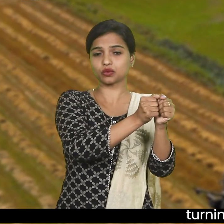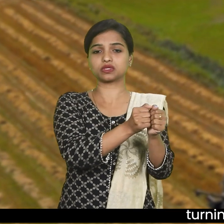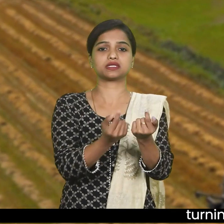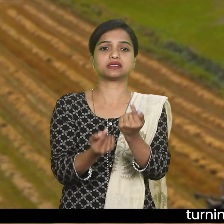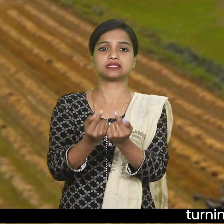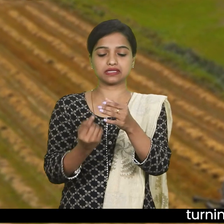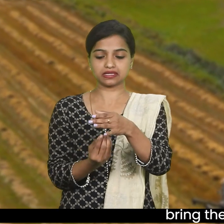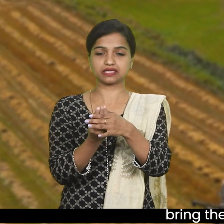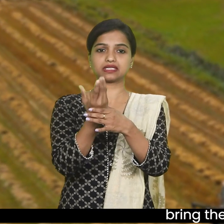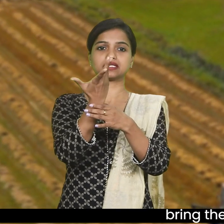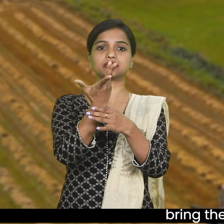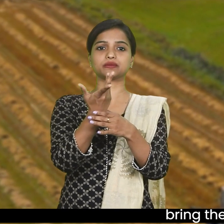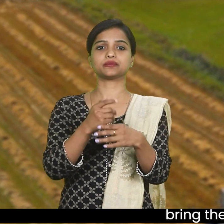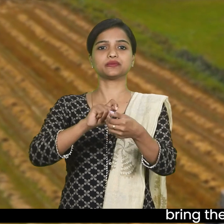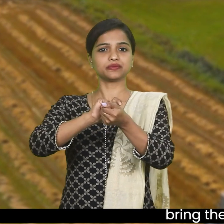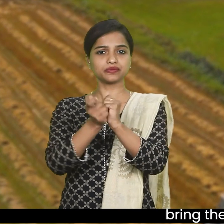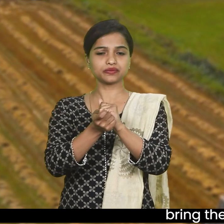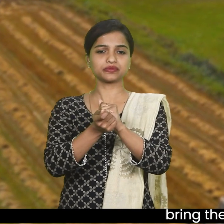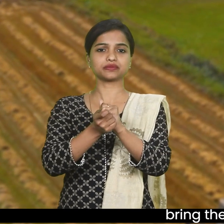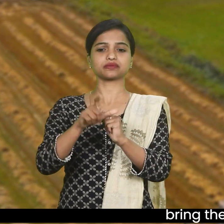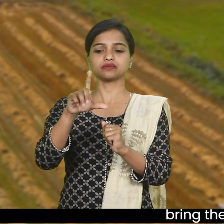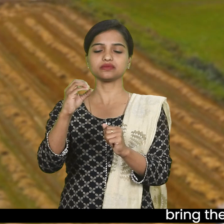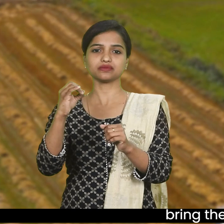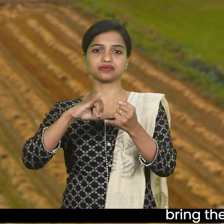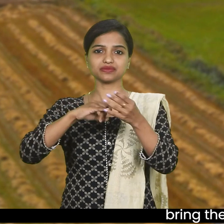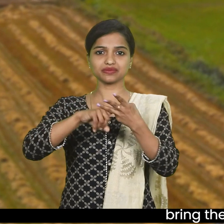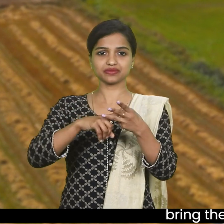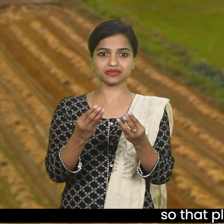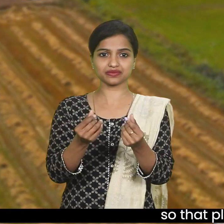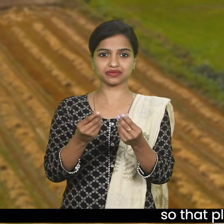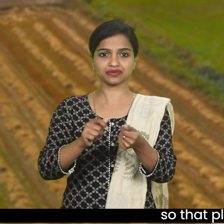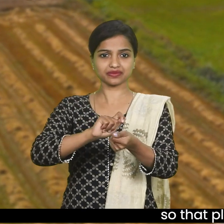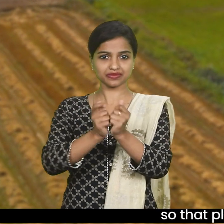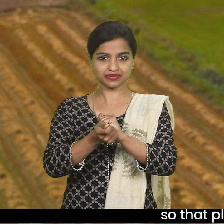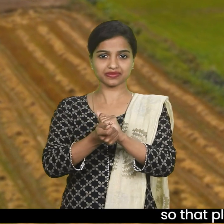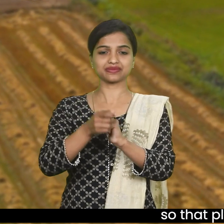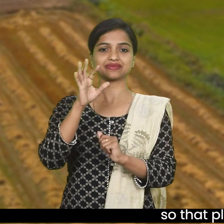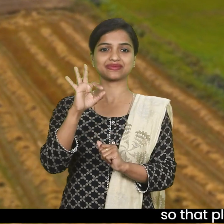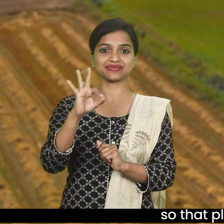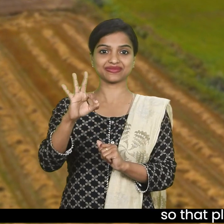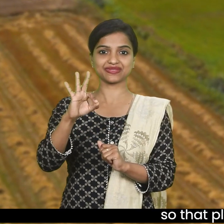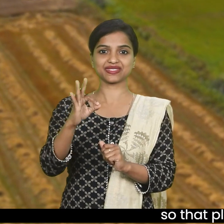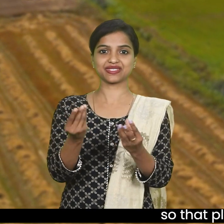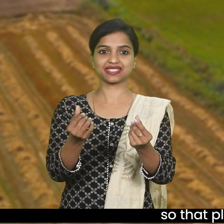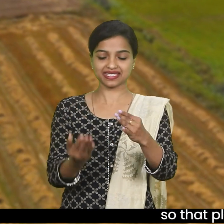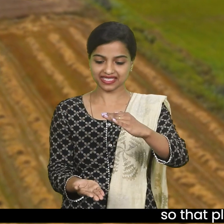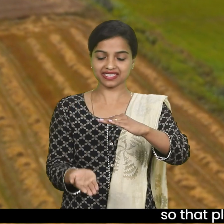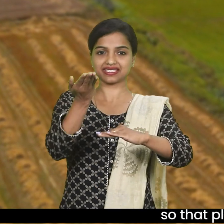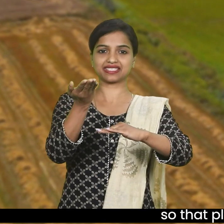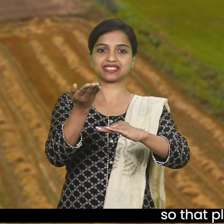soil. Bring the nutrient-rich soil to the top so that plants can use